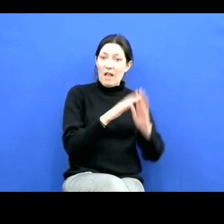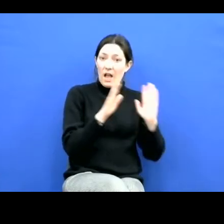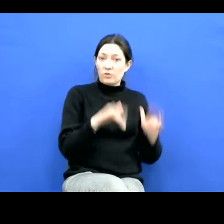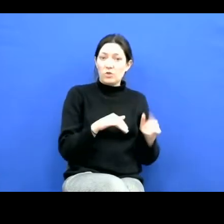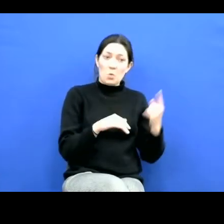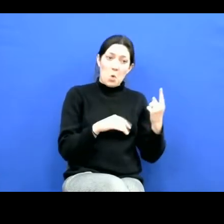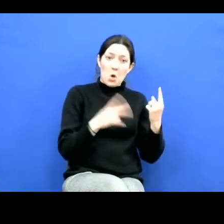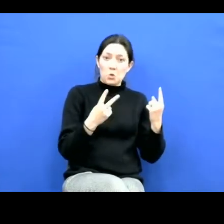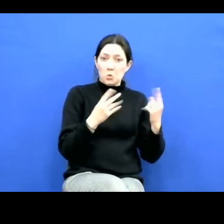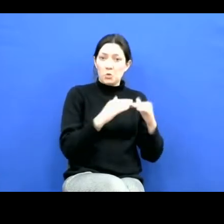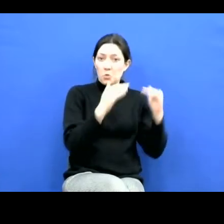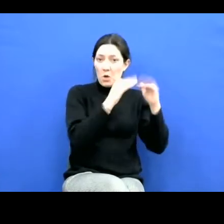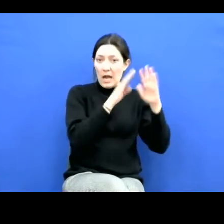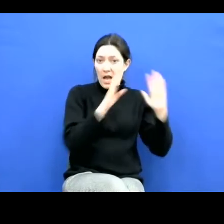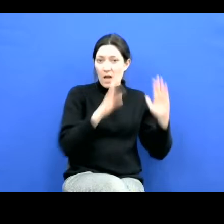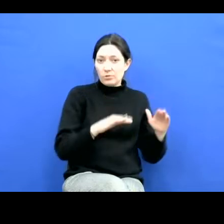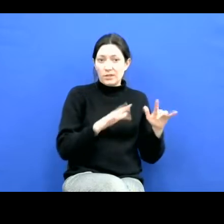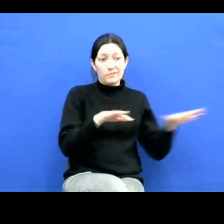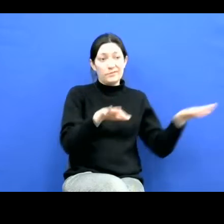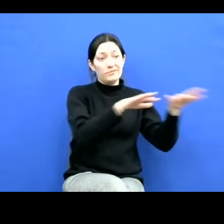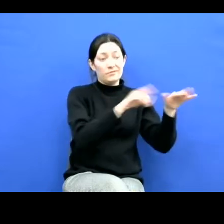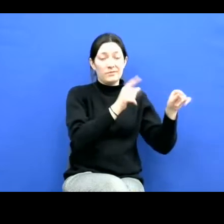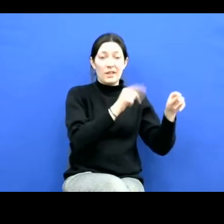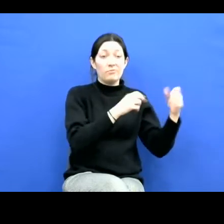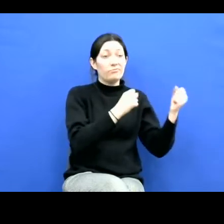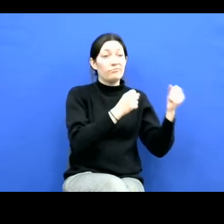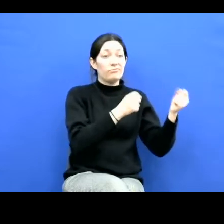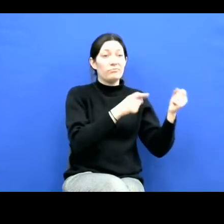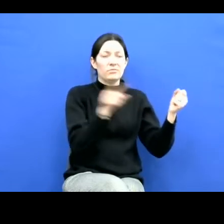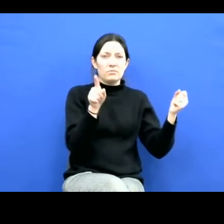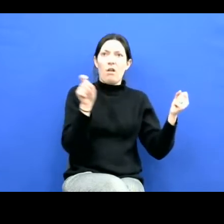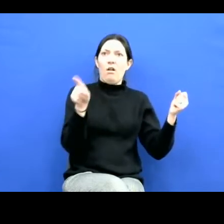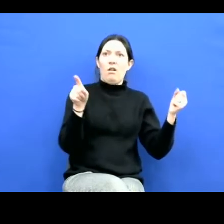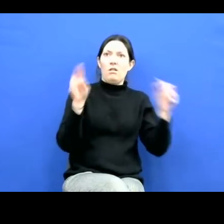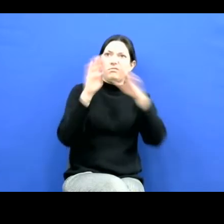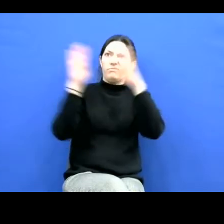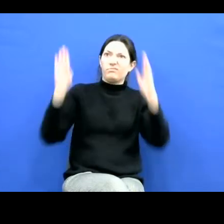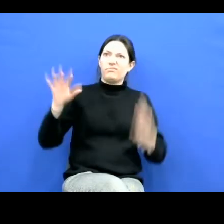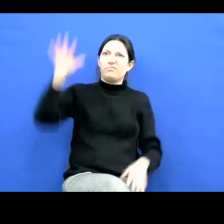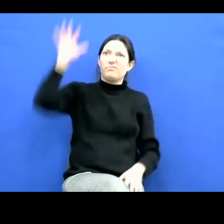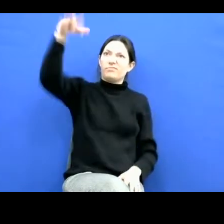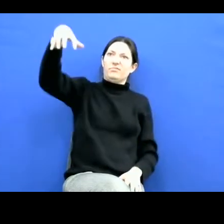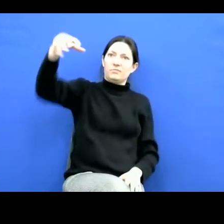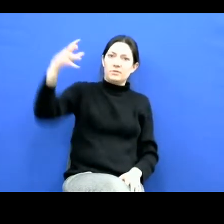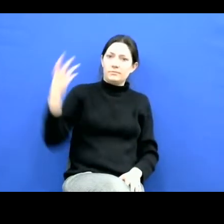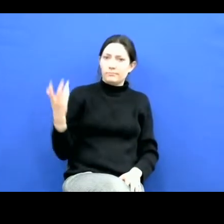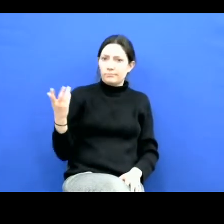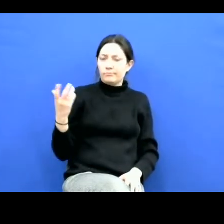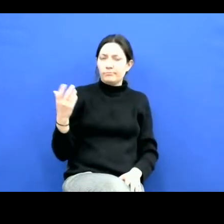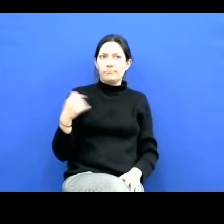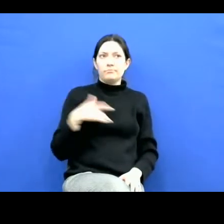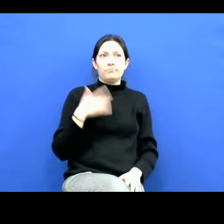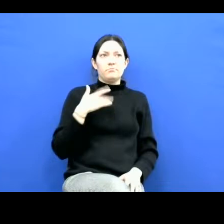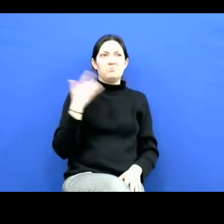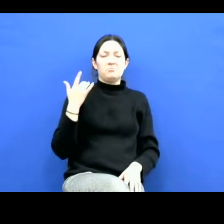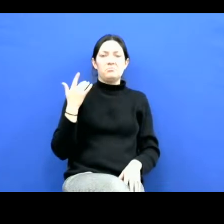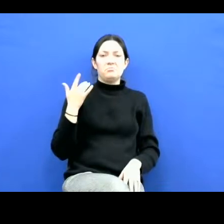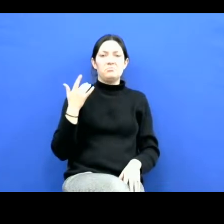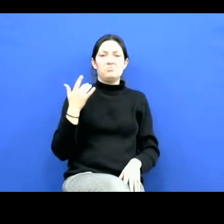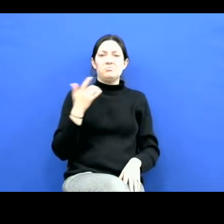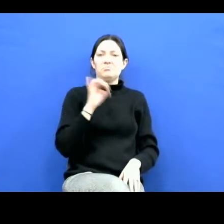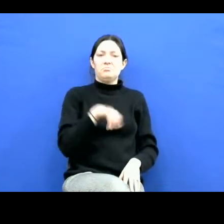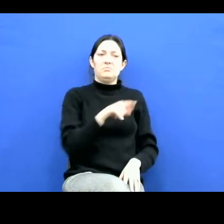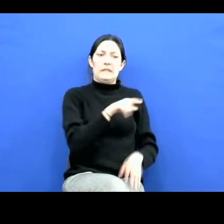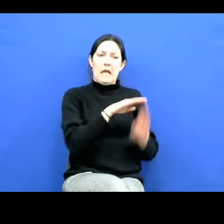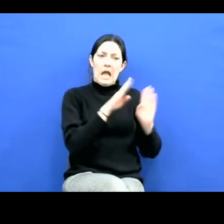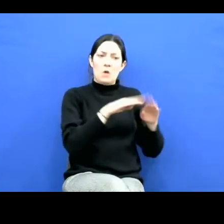or 2-story houses that when you go up and down, Henrietta Road or the neighboring parallel road, middle road, you'll find